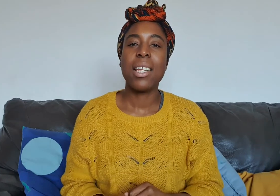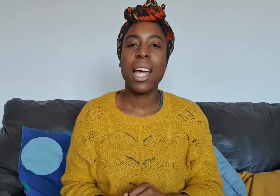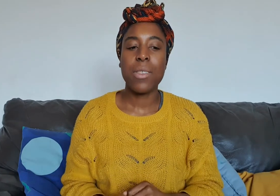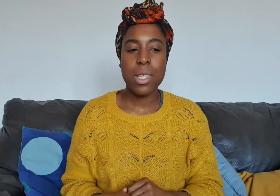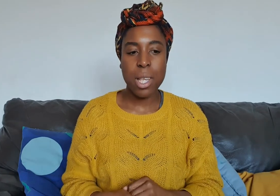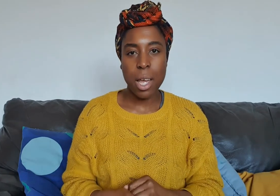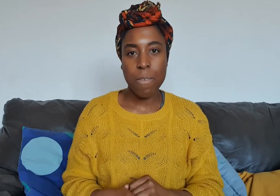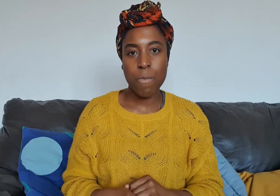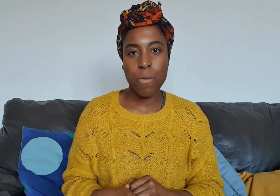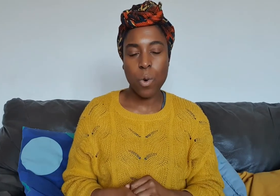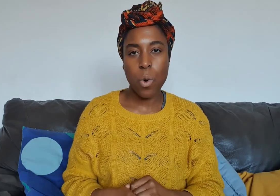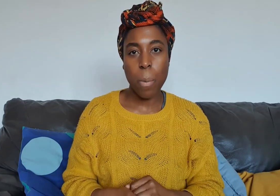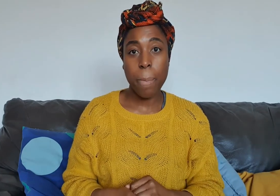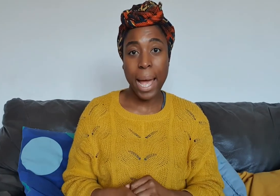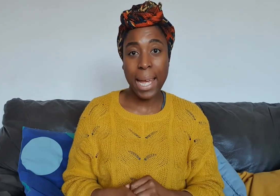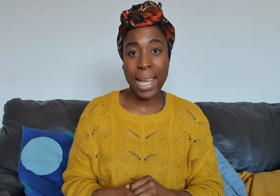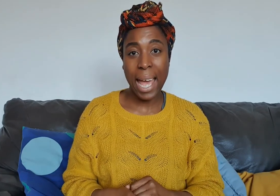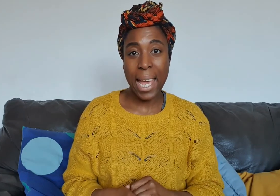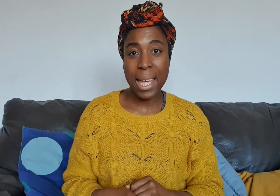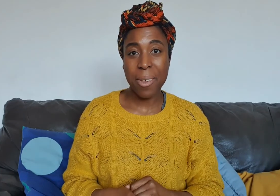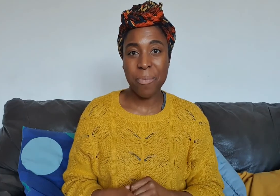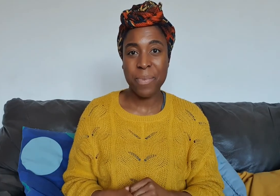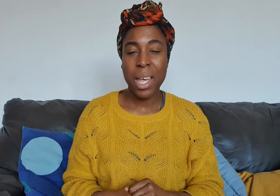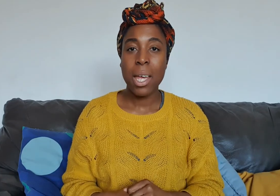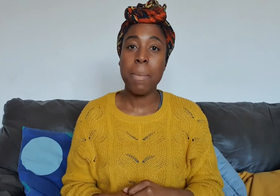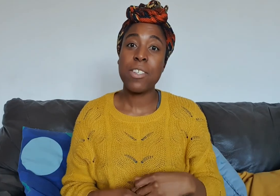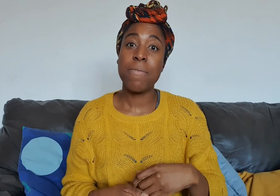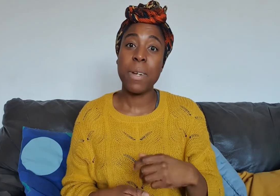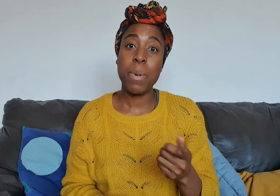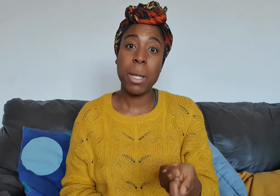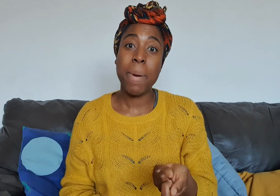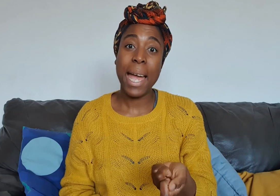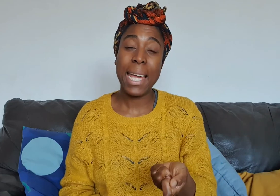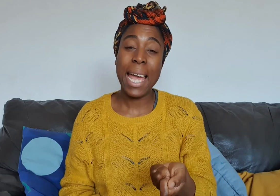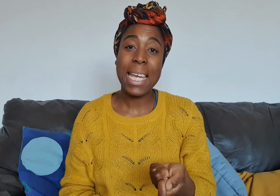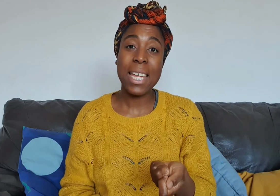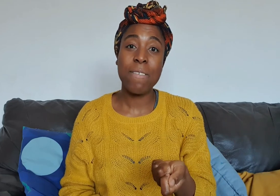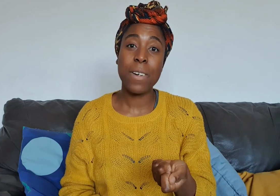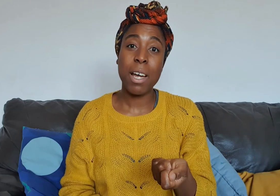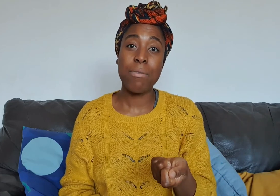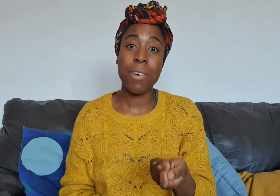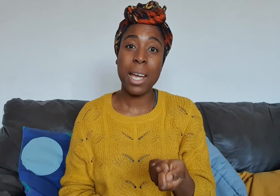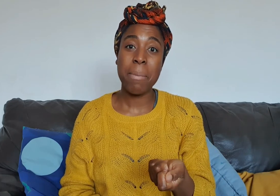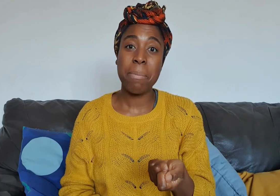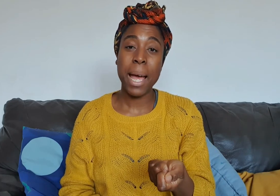Now the sign for pancake. Imagine flipping a pancake in a frying pan.